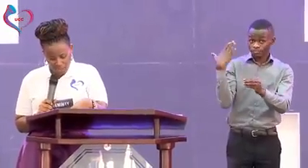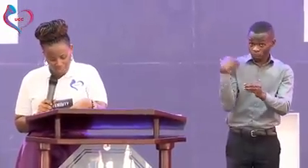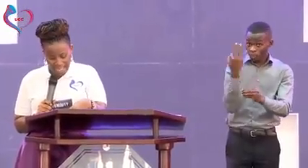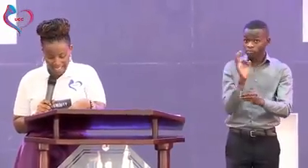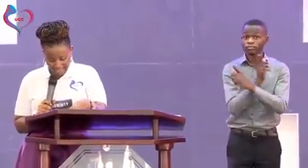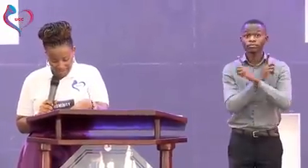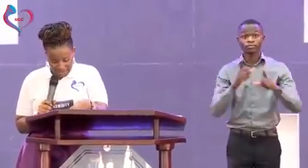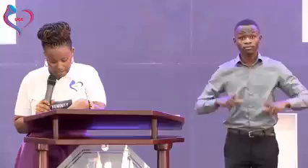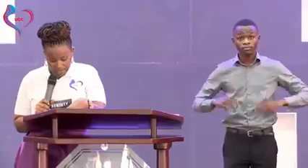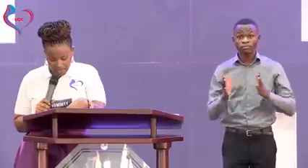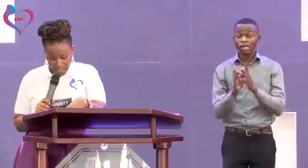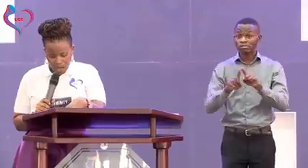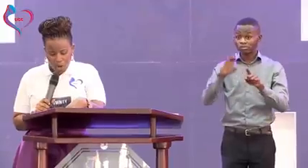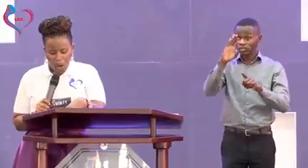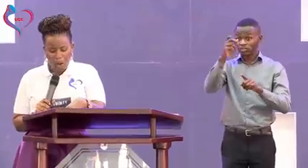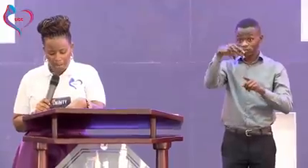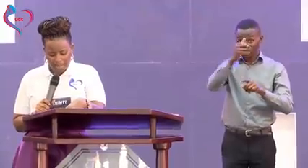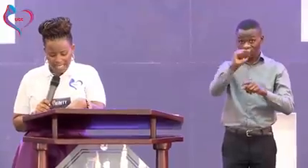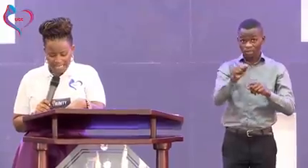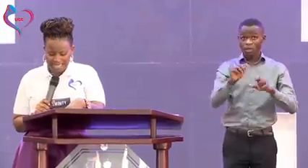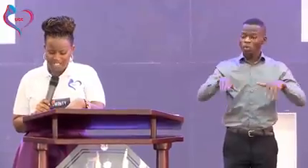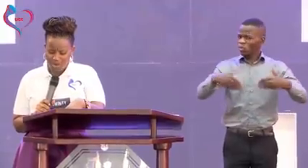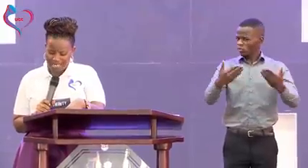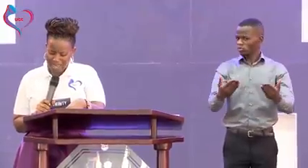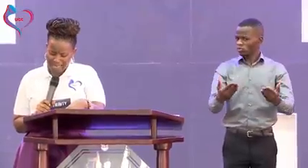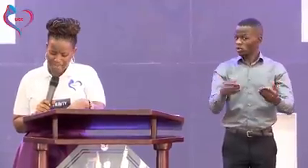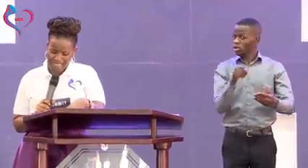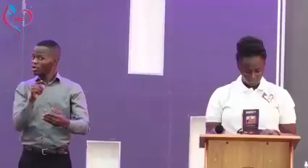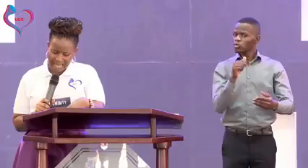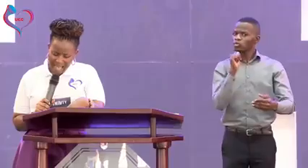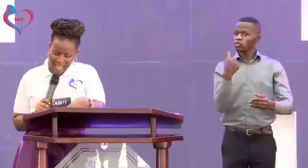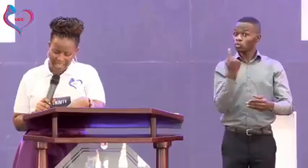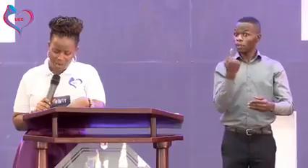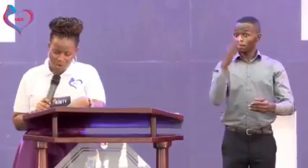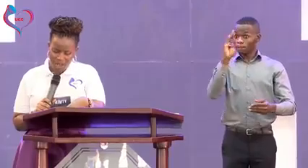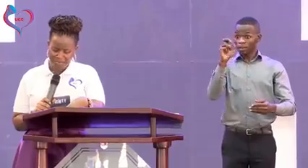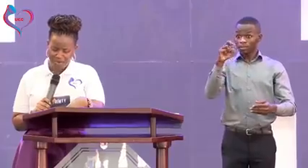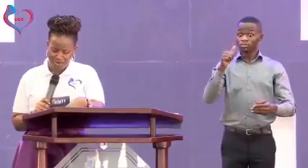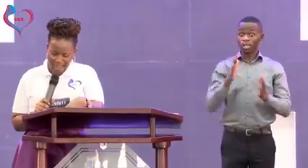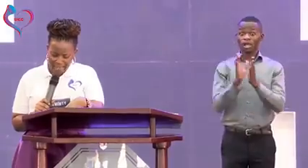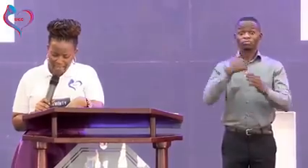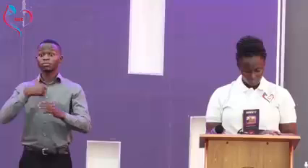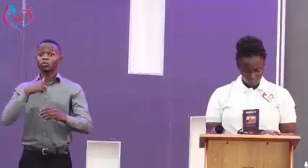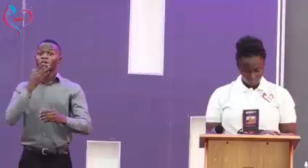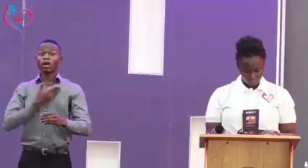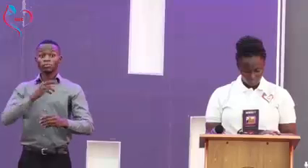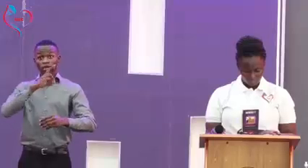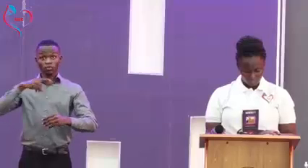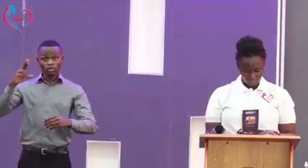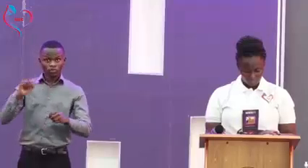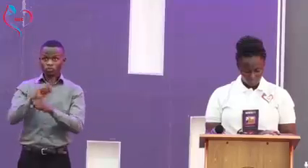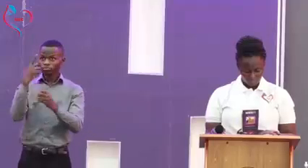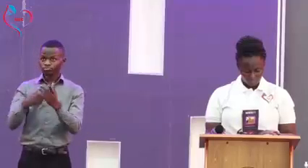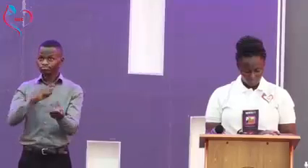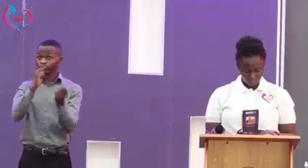the brothers of the Lord and Cephas? All, is it only Barnabas and I who have no right to